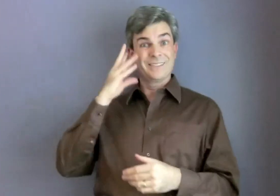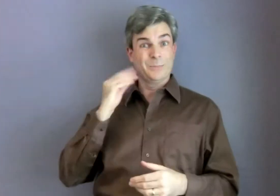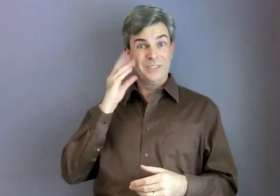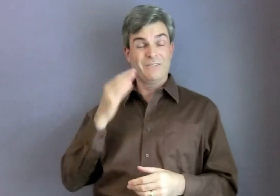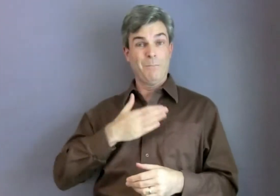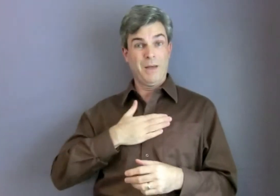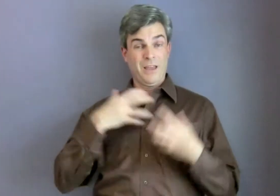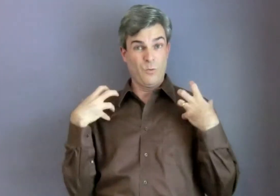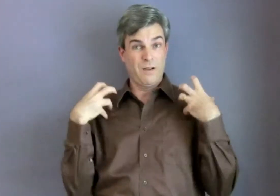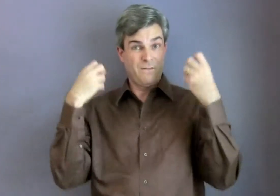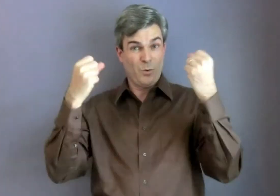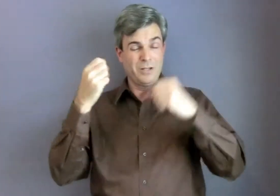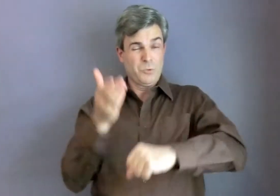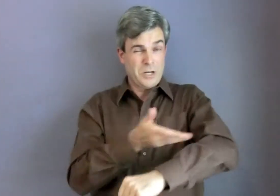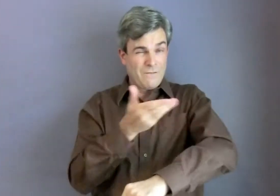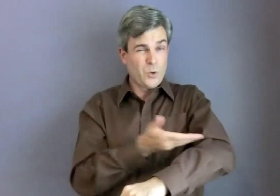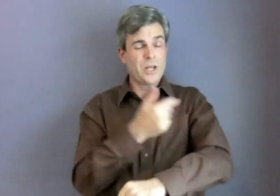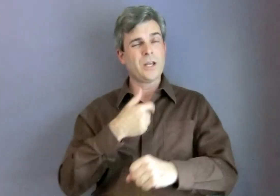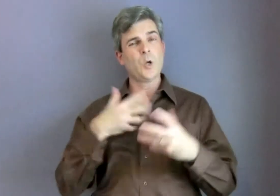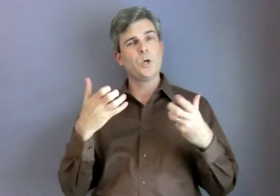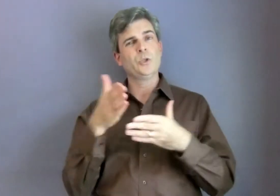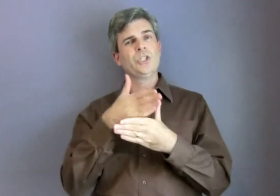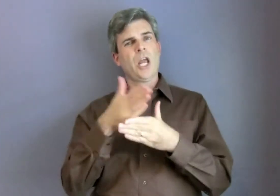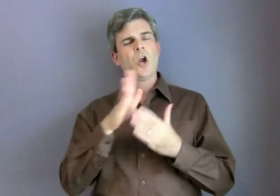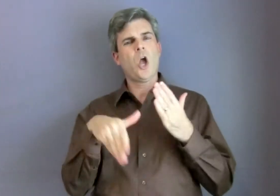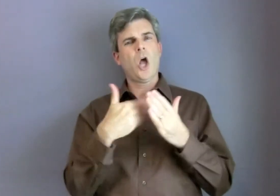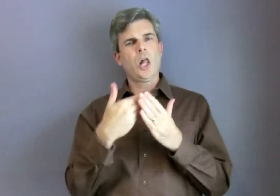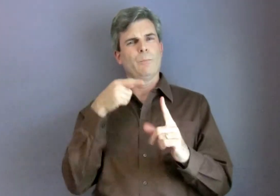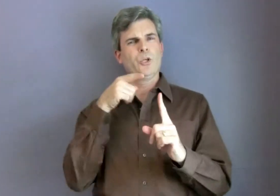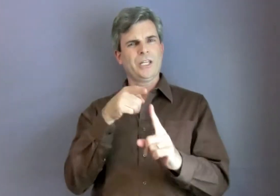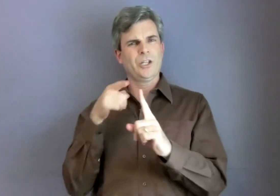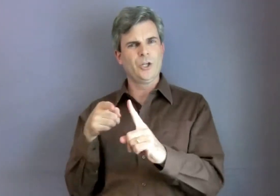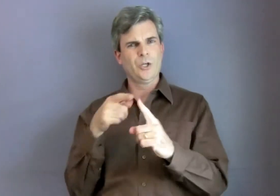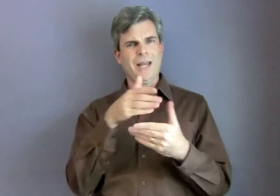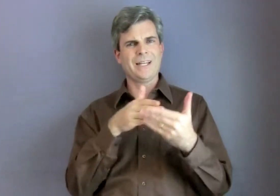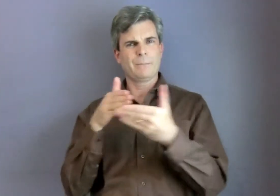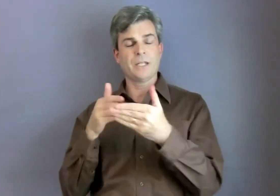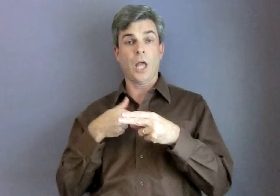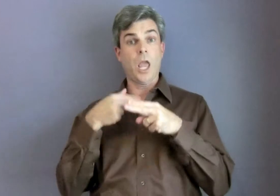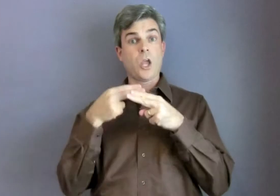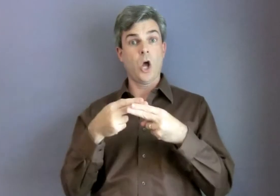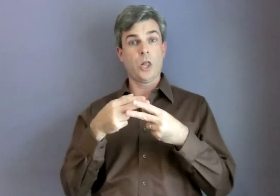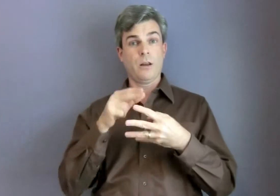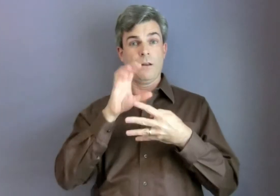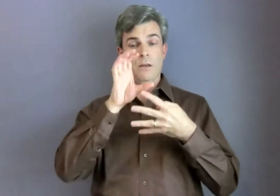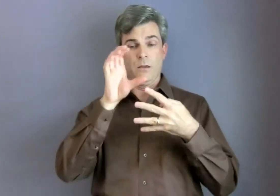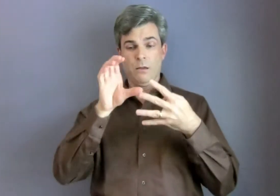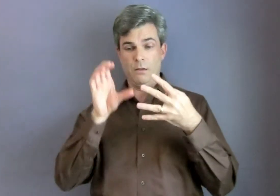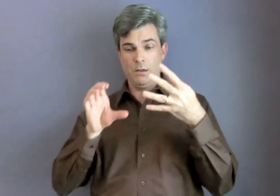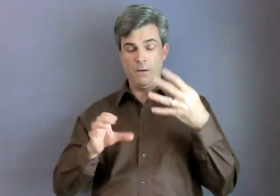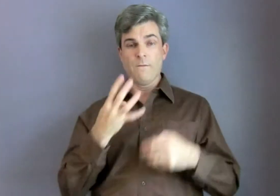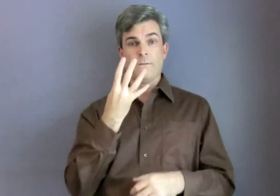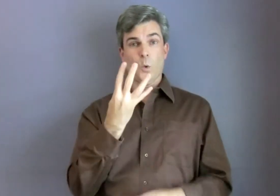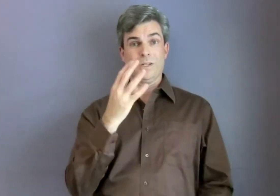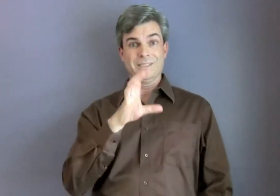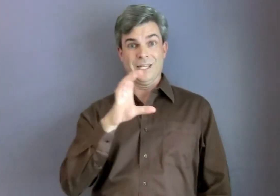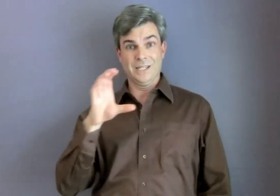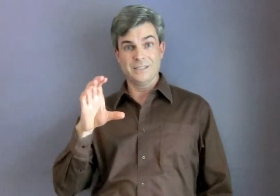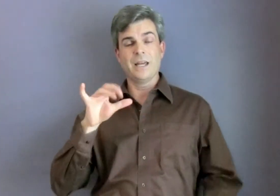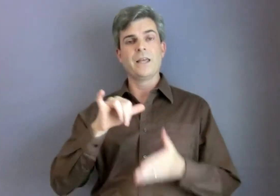particular aspects. I call them the 4 C's of consciousness that help me grow my potential mind back towards the actual mind that I work with